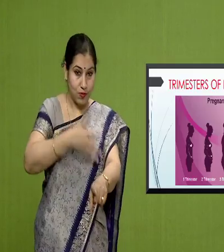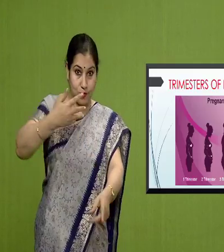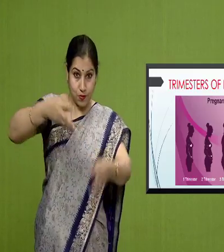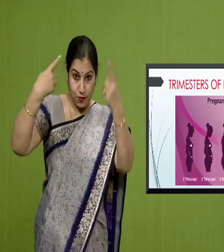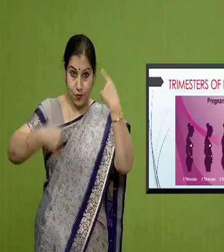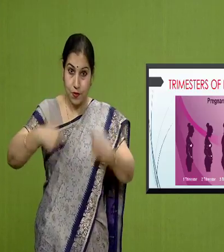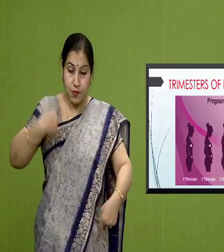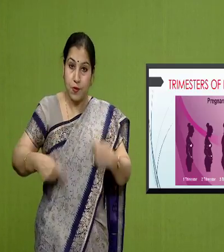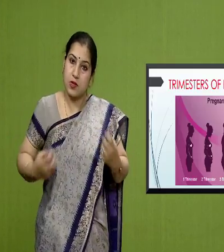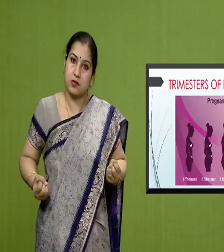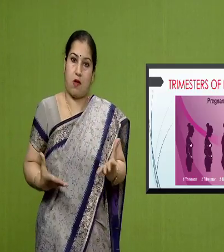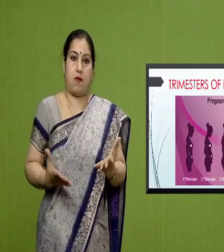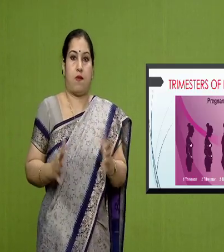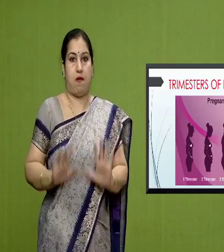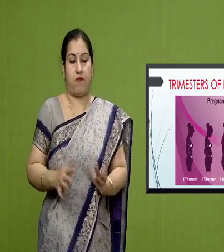system starts operating.